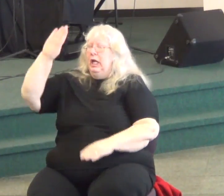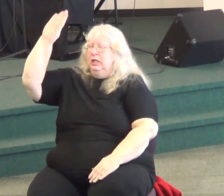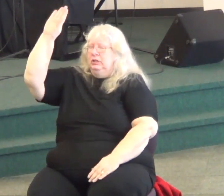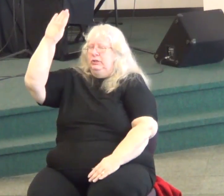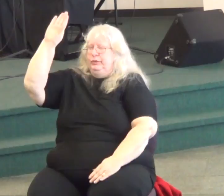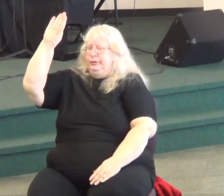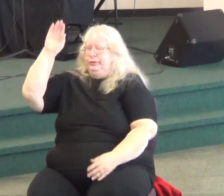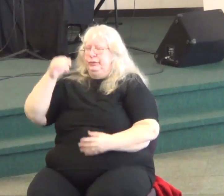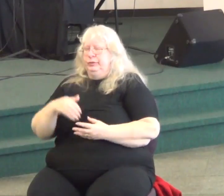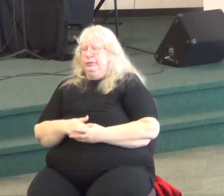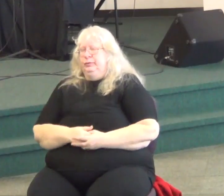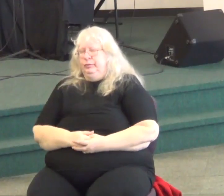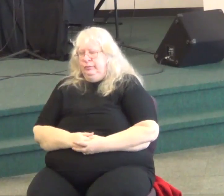showing, raise your hand.